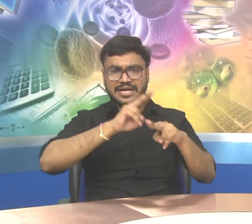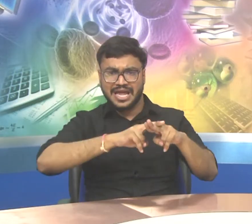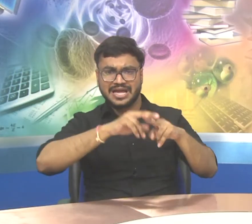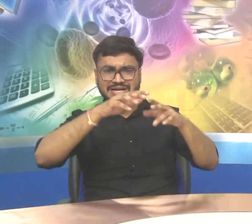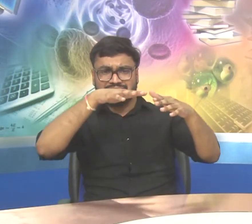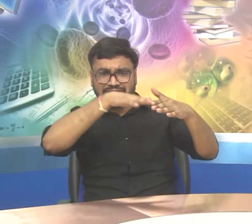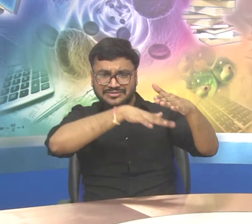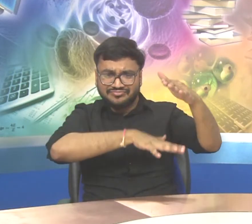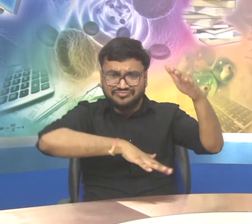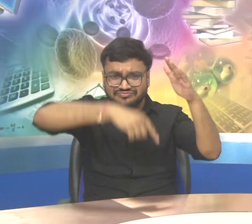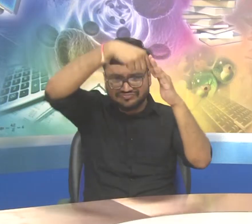of life.